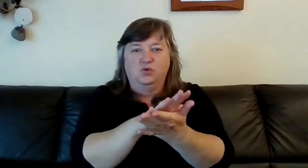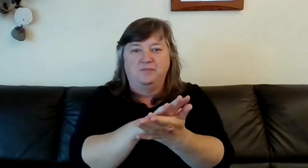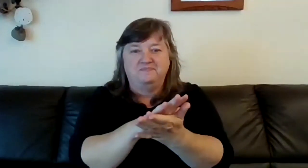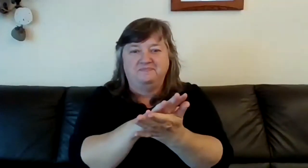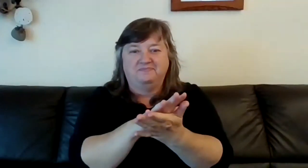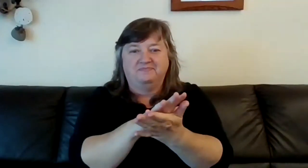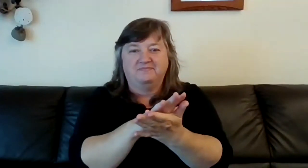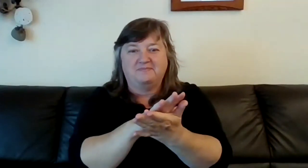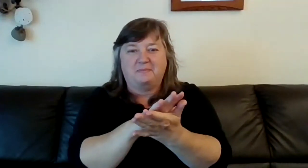school.